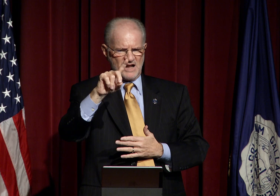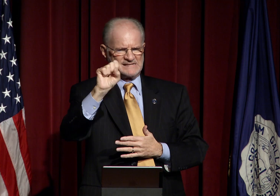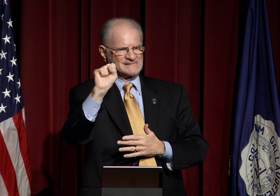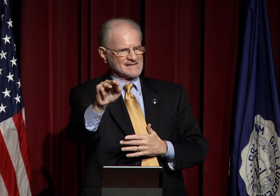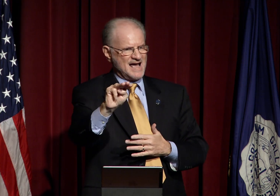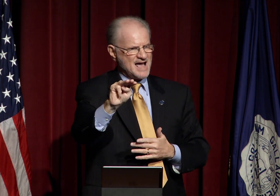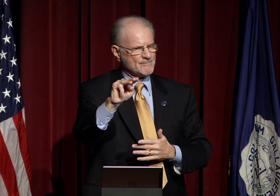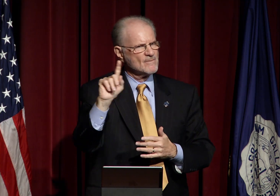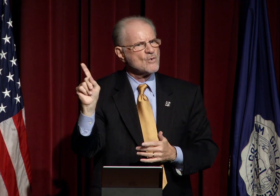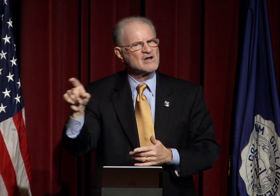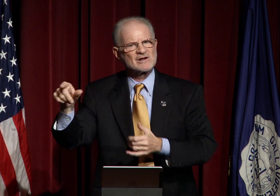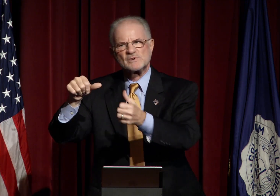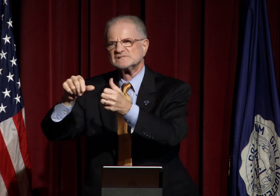far in upstate New York.